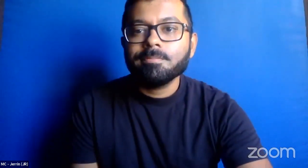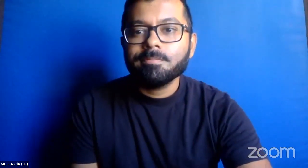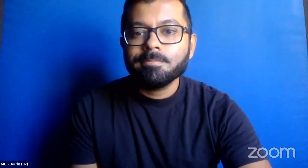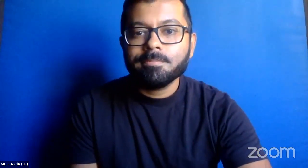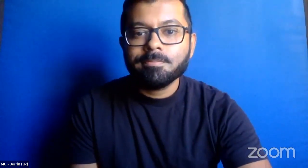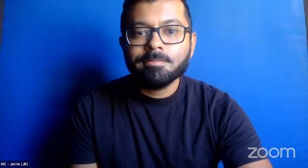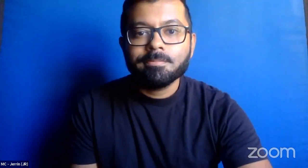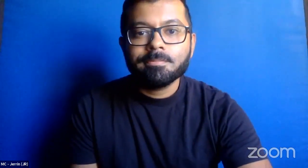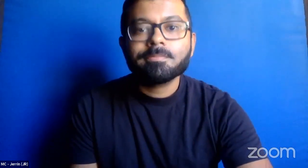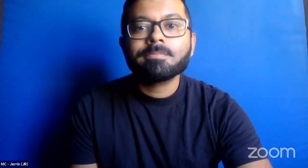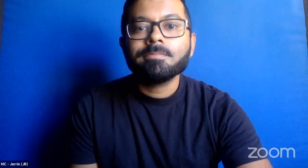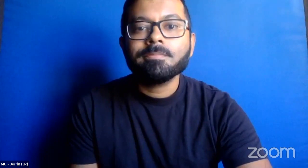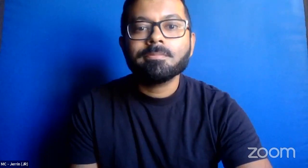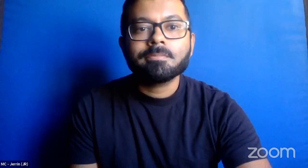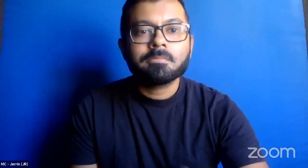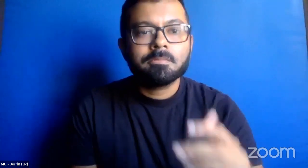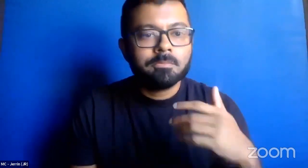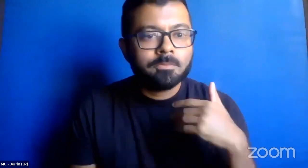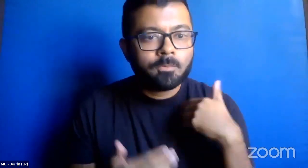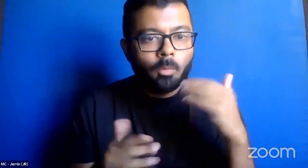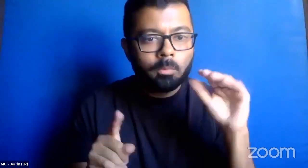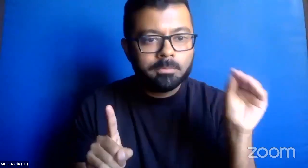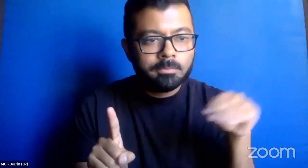for final comments, please.